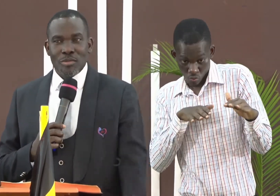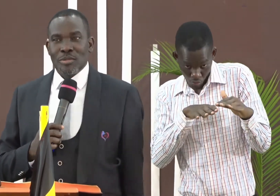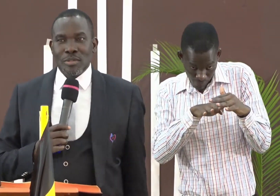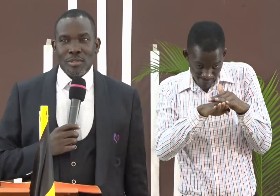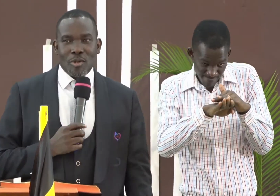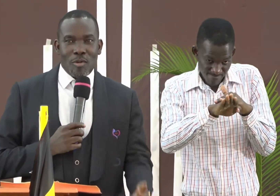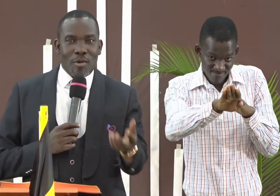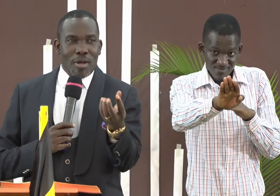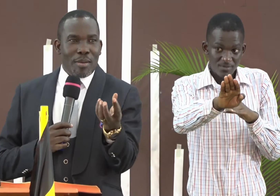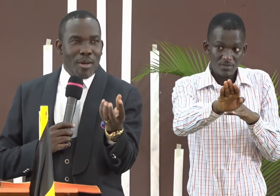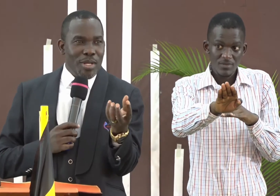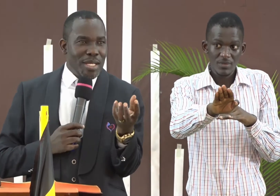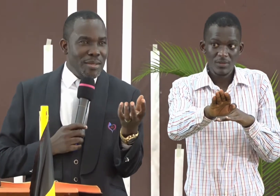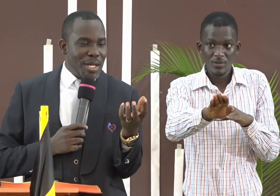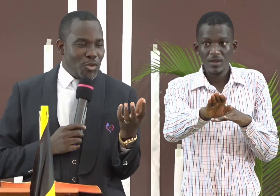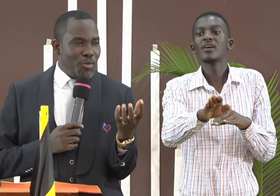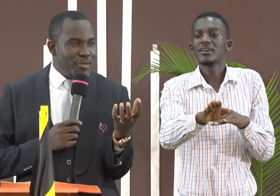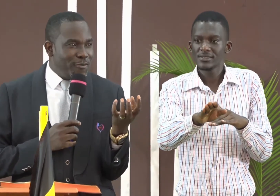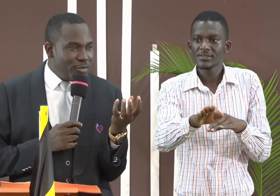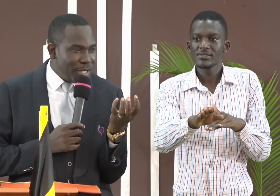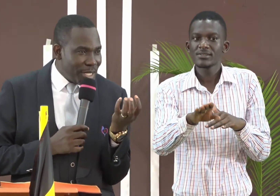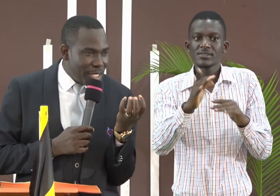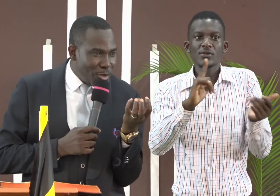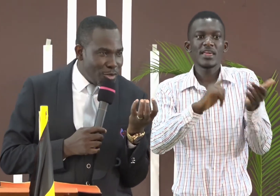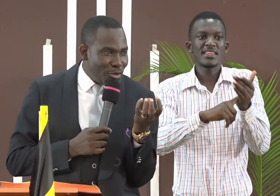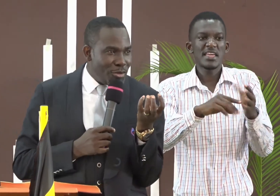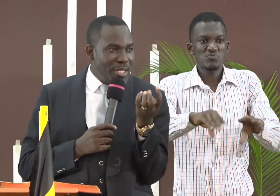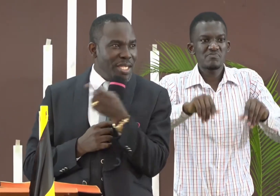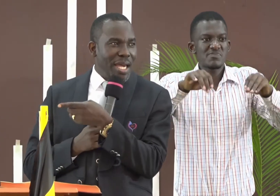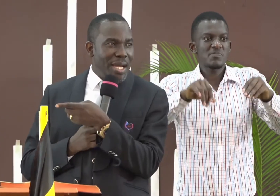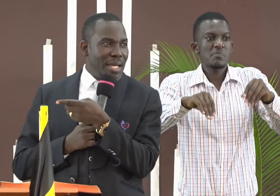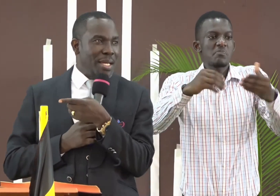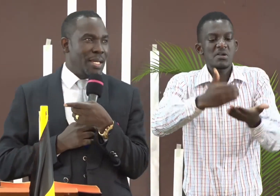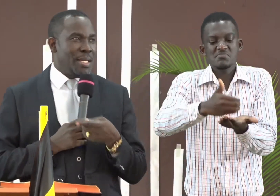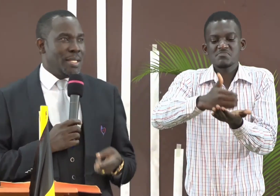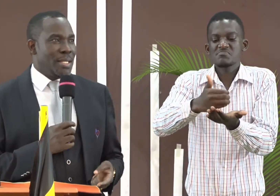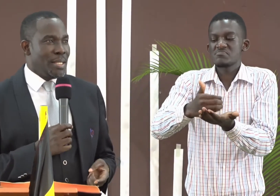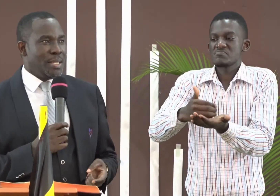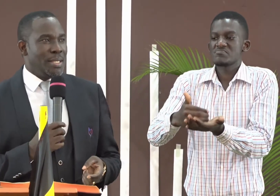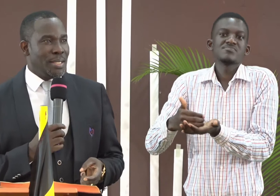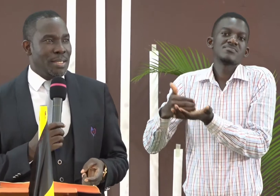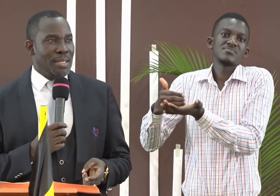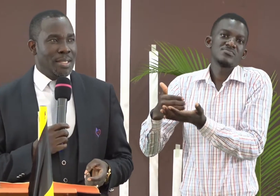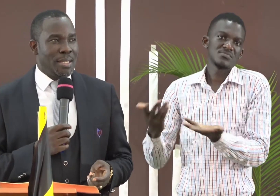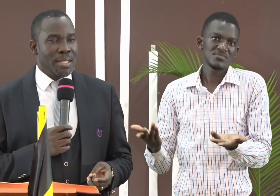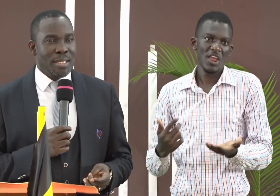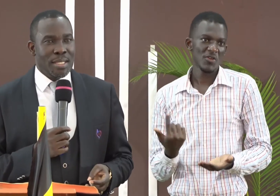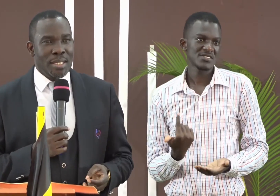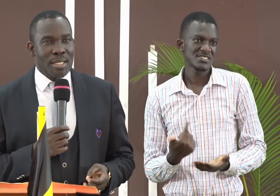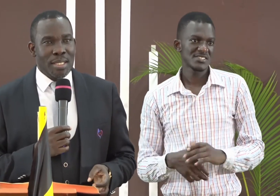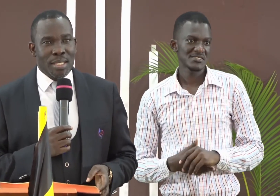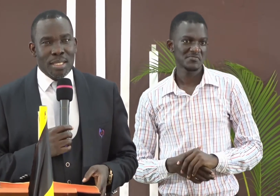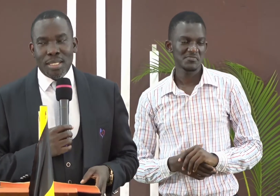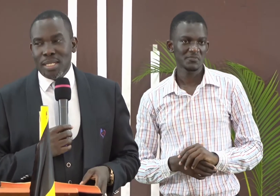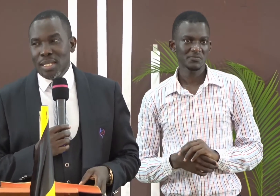through it. Okomaunga bakuleteddemu kachupa olivuwo eri kitono nnyo yinki ayagala. And then at the end of it you come out as a